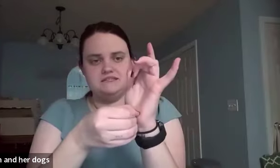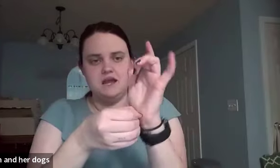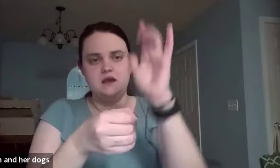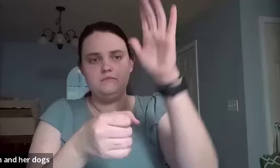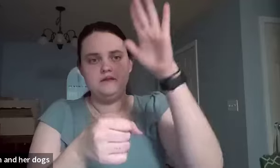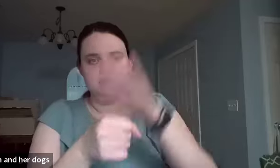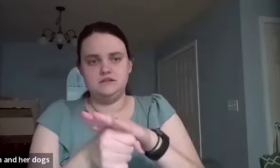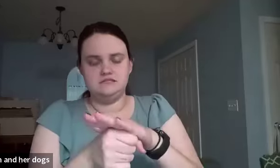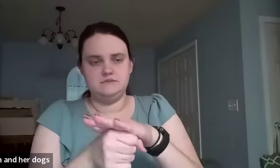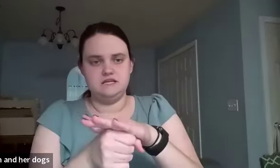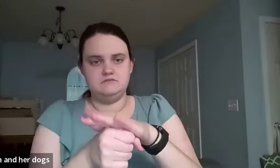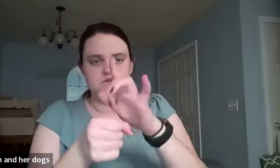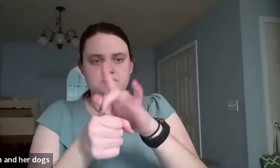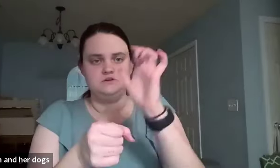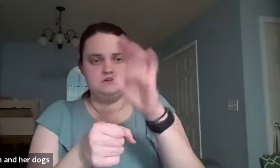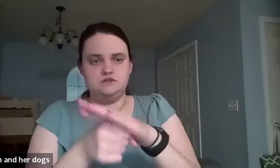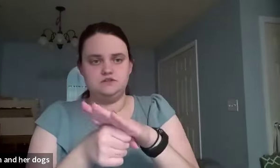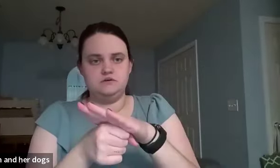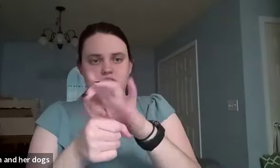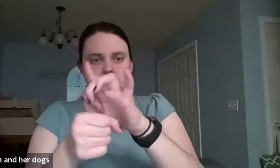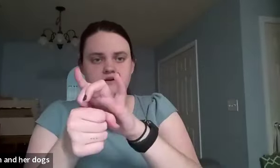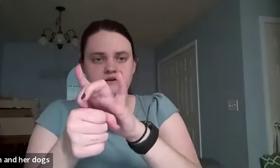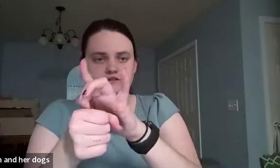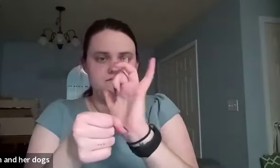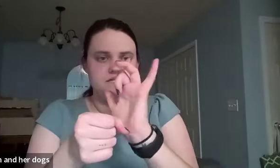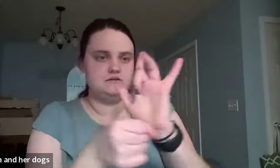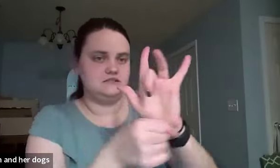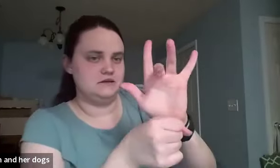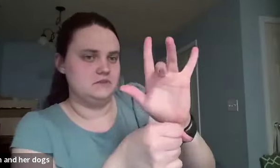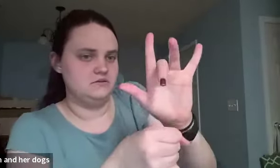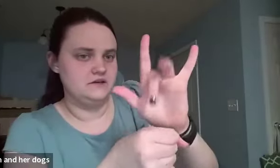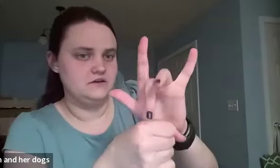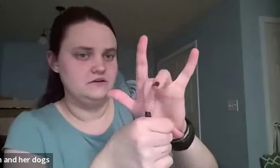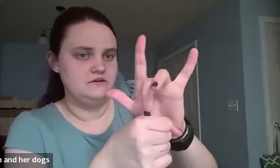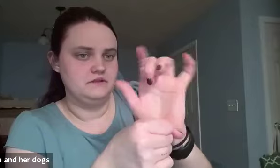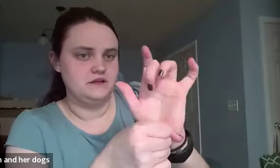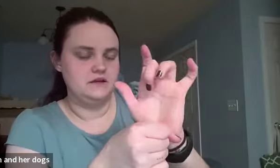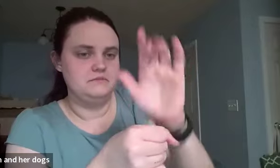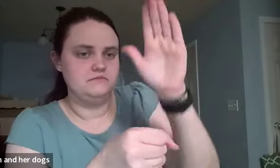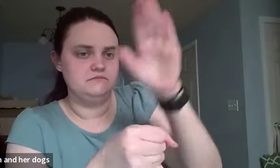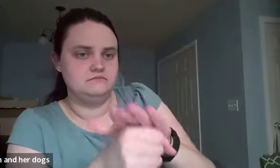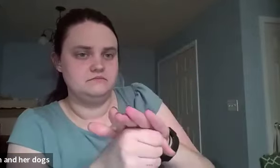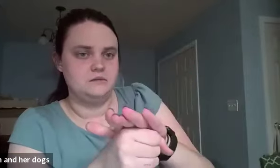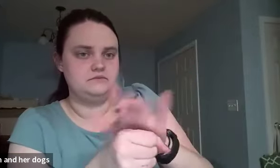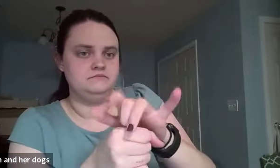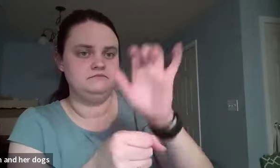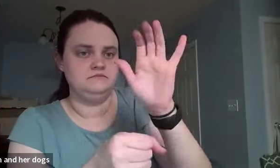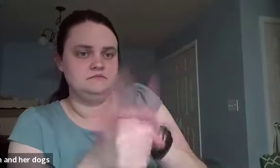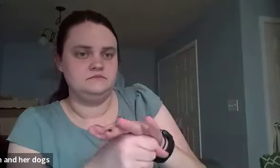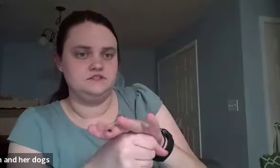the tab and then you slam it down. Soda. So flick, it's like your middle finger, flick it up, pop.